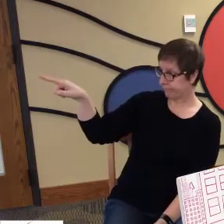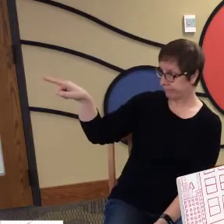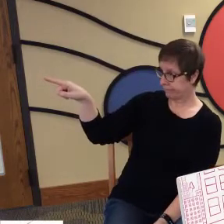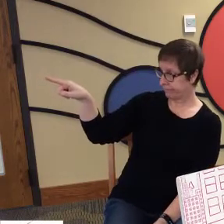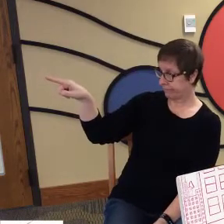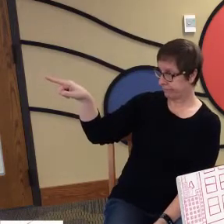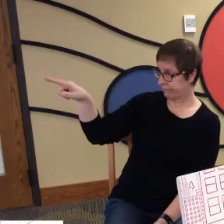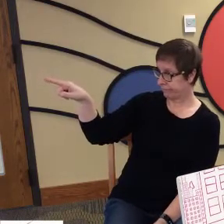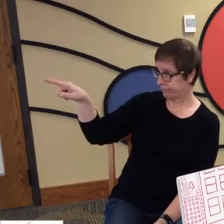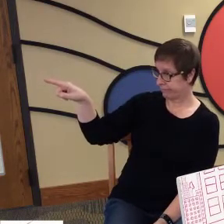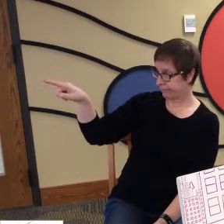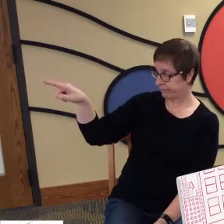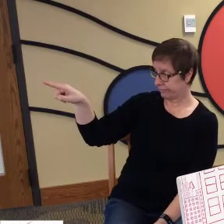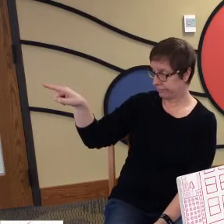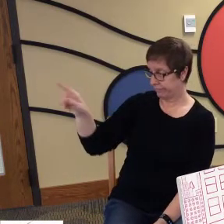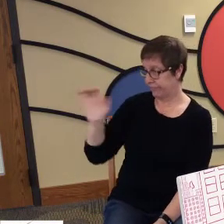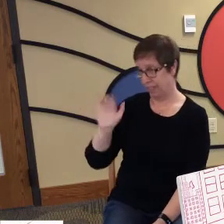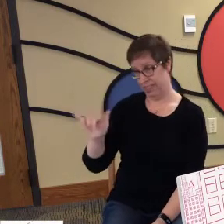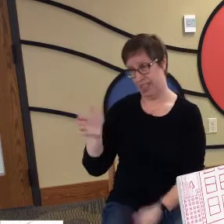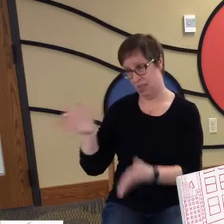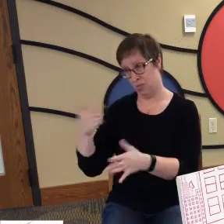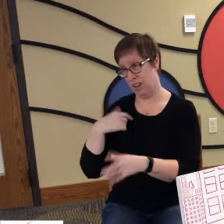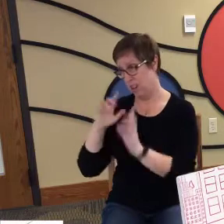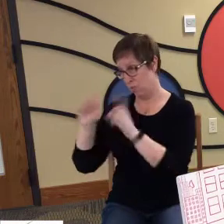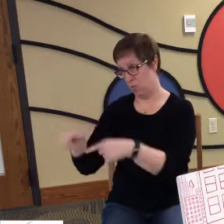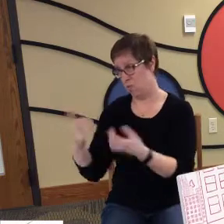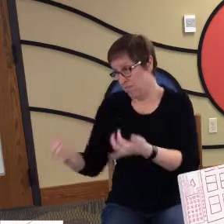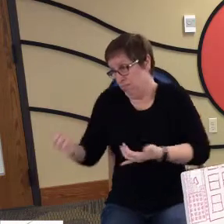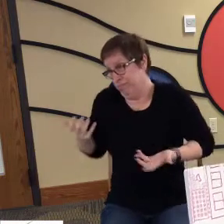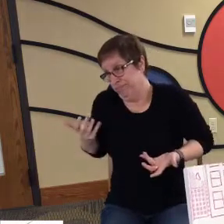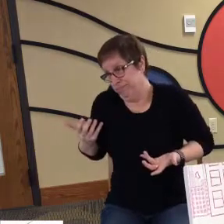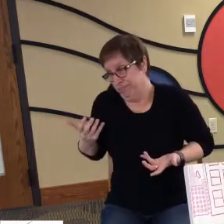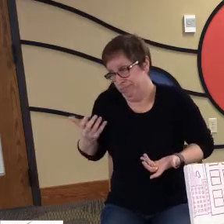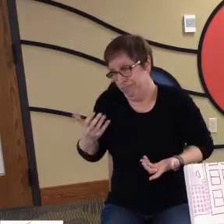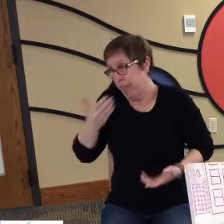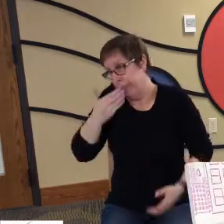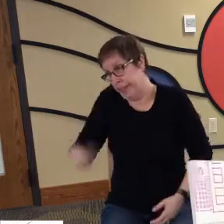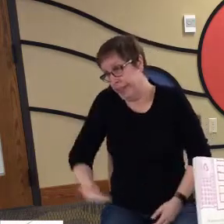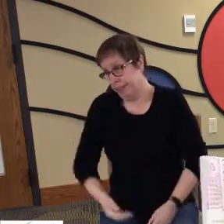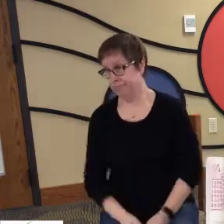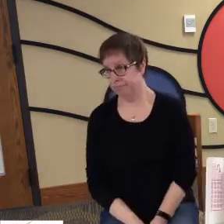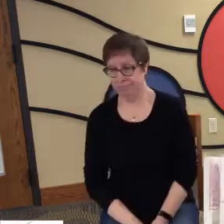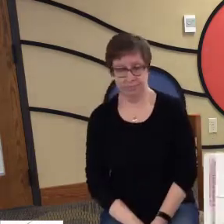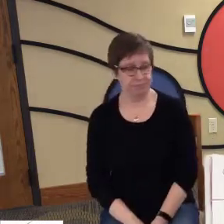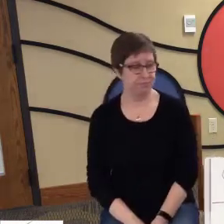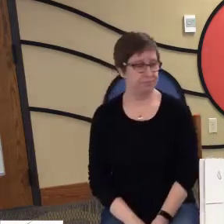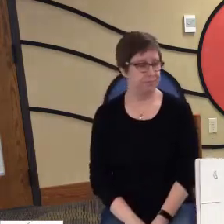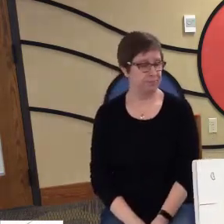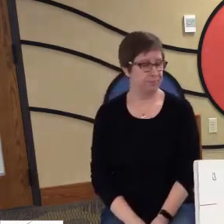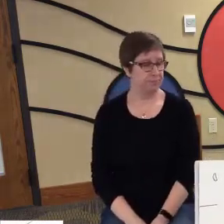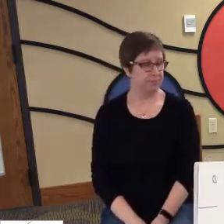way. Harold was going anyway, and Harold thanked him.